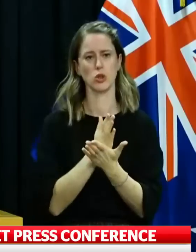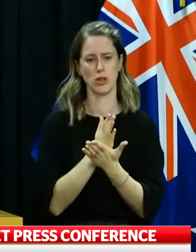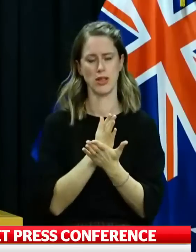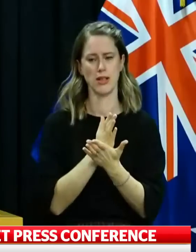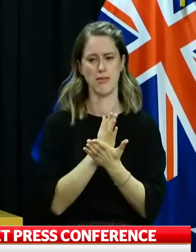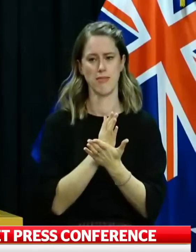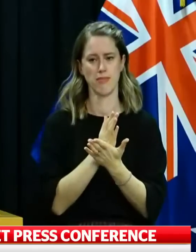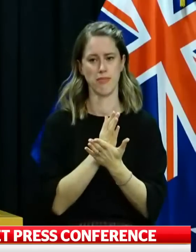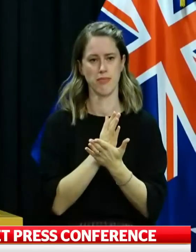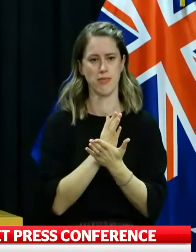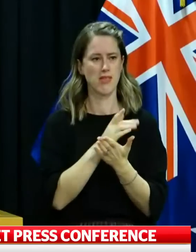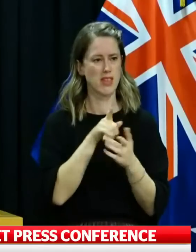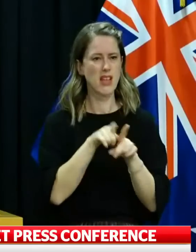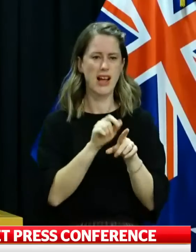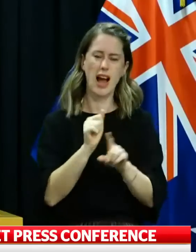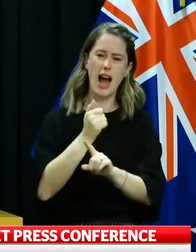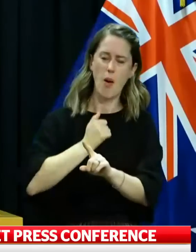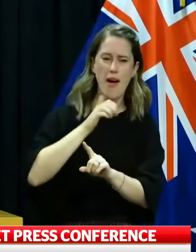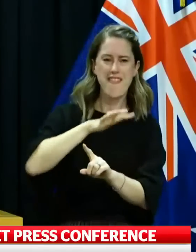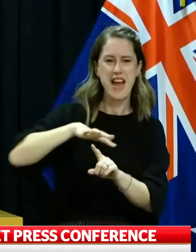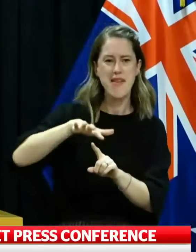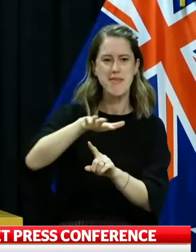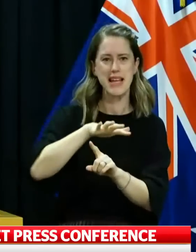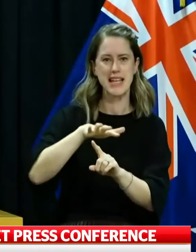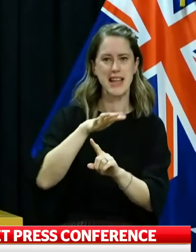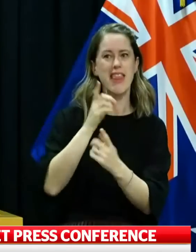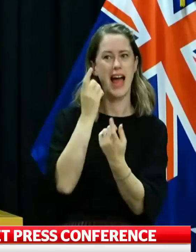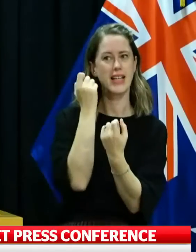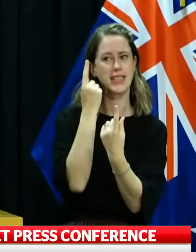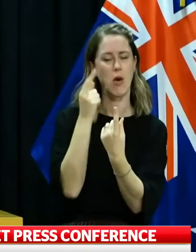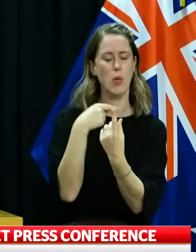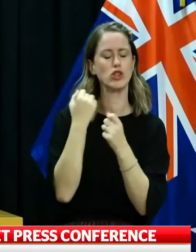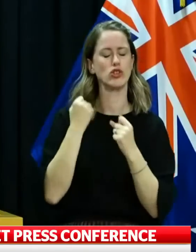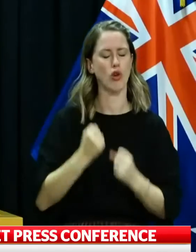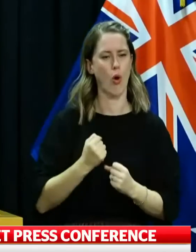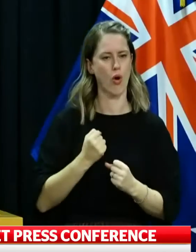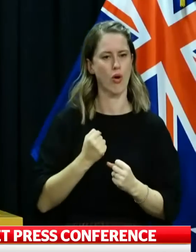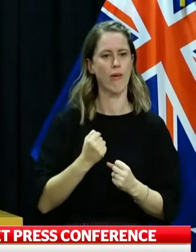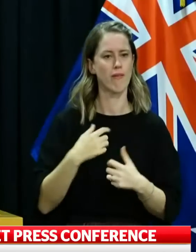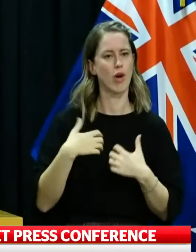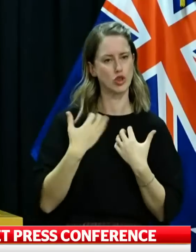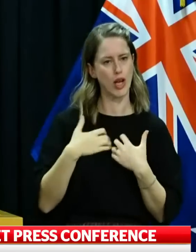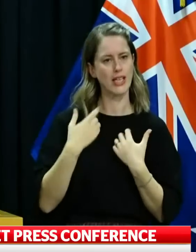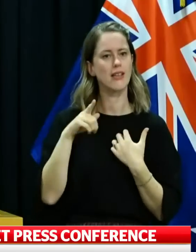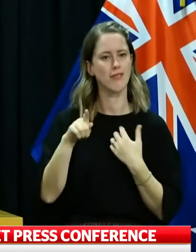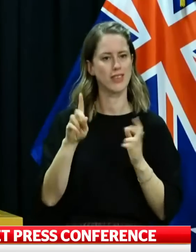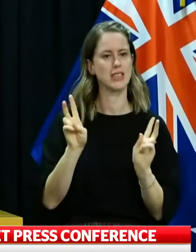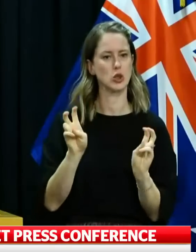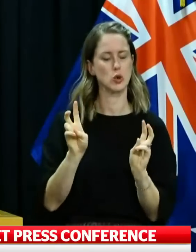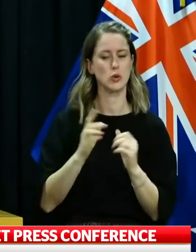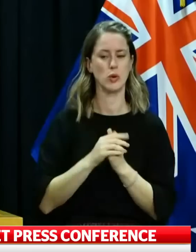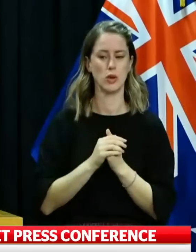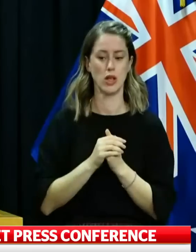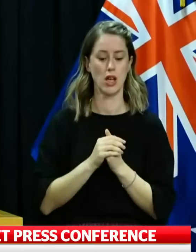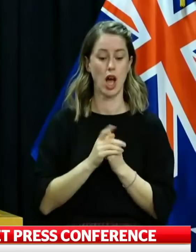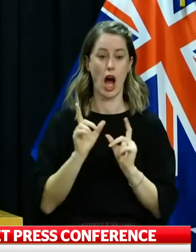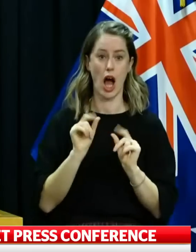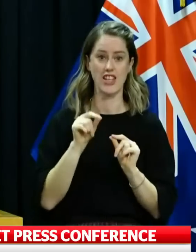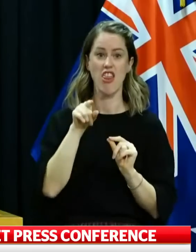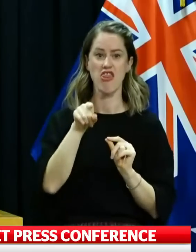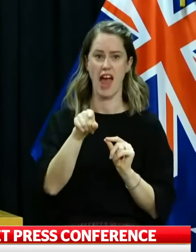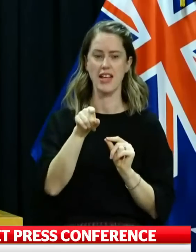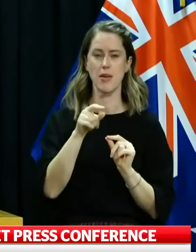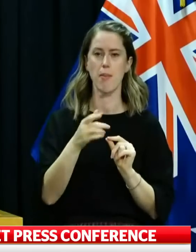it's those we consider family, that I understand the strength of feeling that we have on these issues. And I took that step because